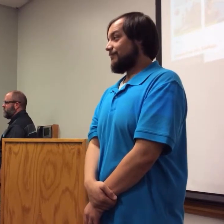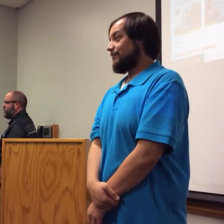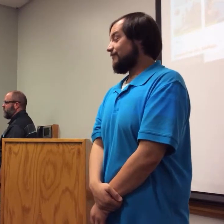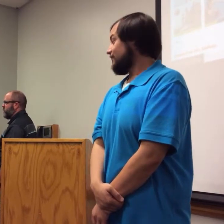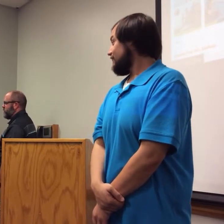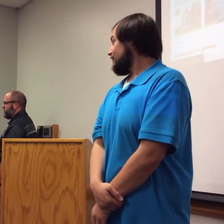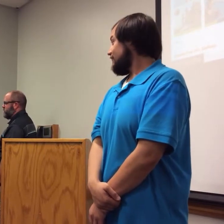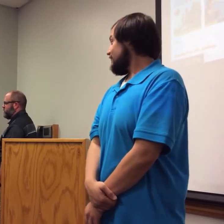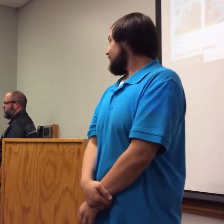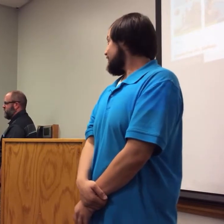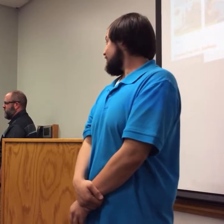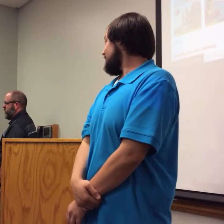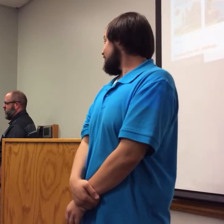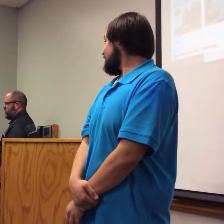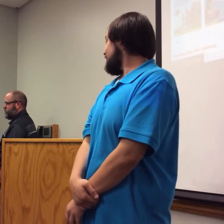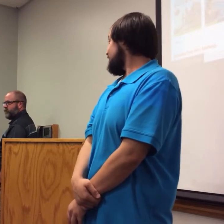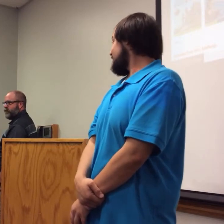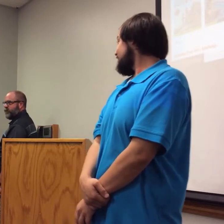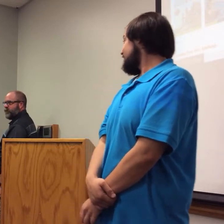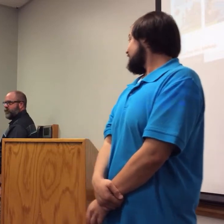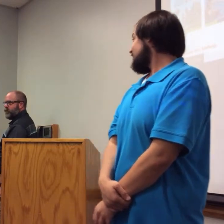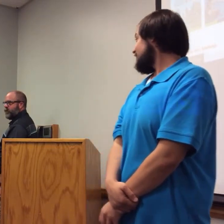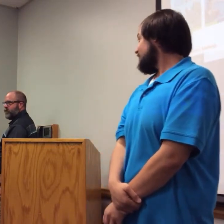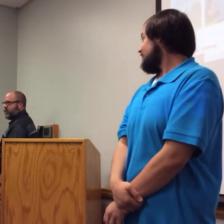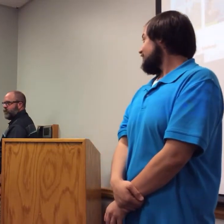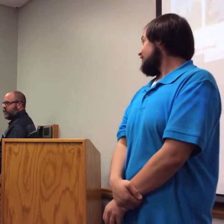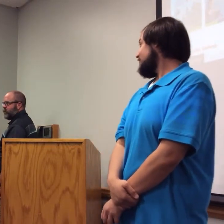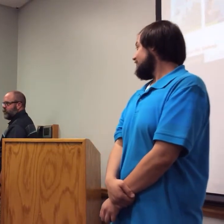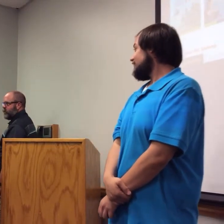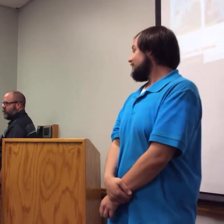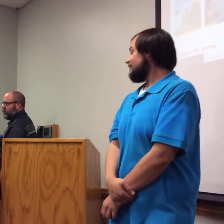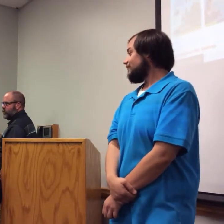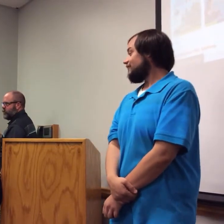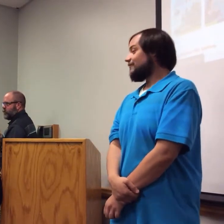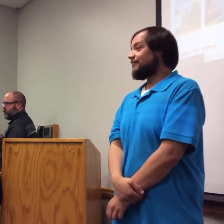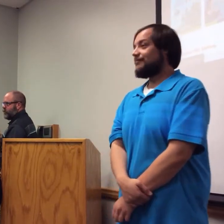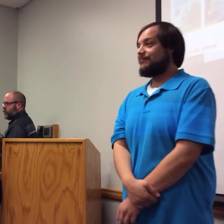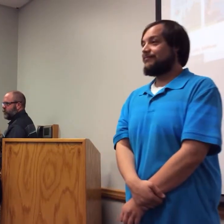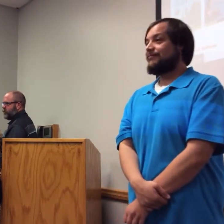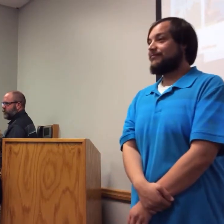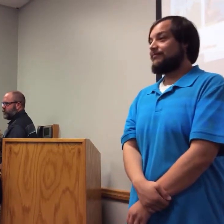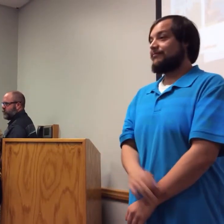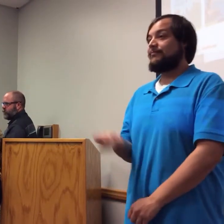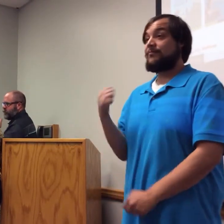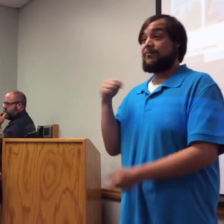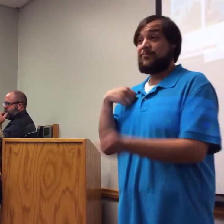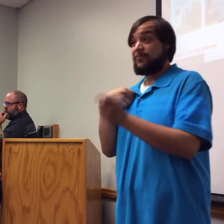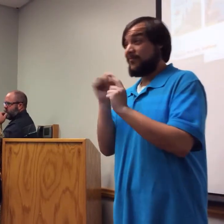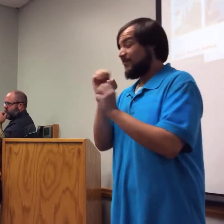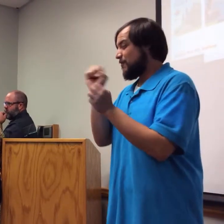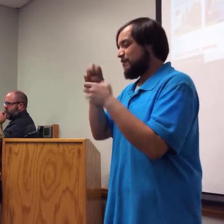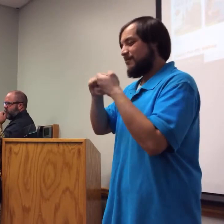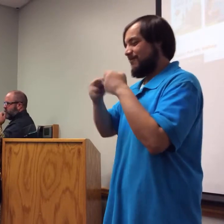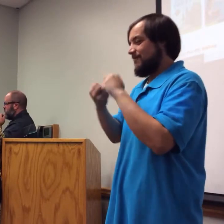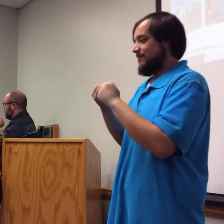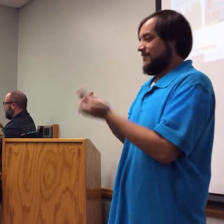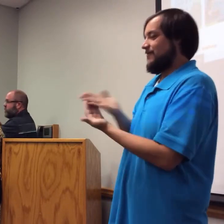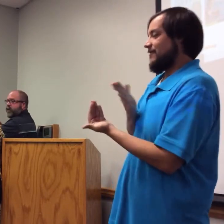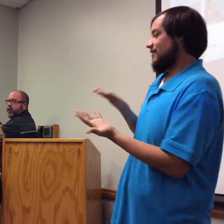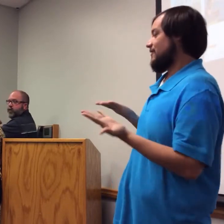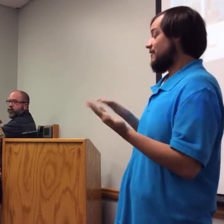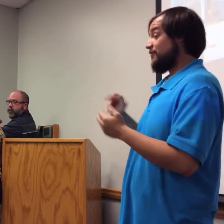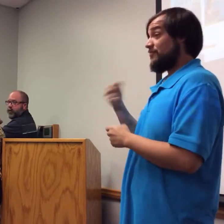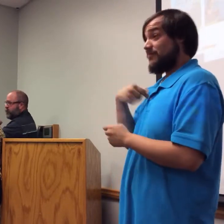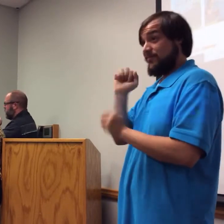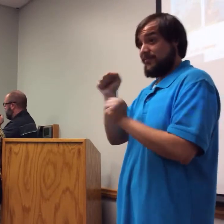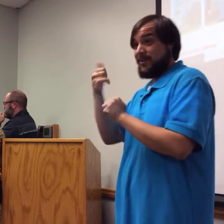Technology's awesome. Yeah, It Joan, works. I guess Sorry, we're not guys. having any luck on this side. Would there be a chance we could do a conference call? Leave the